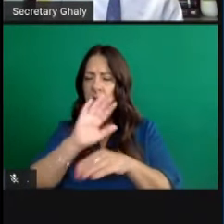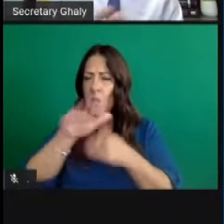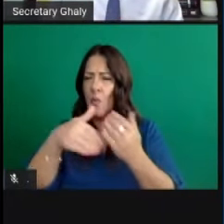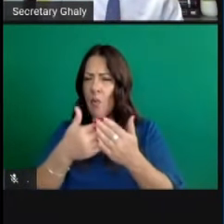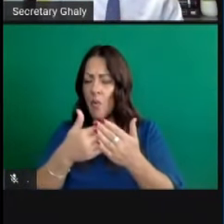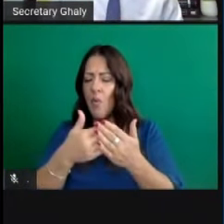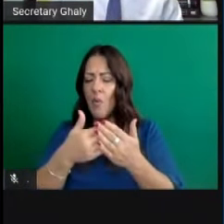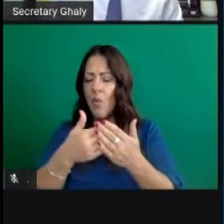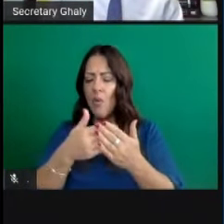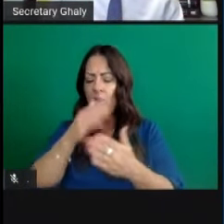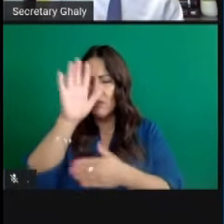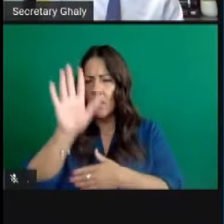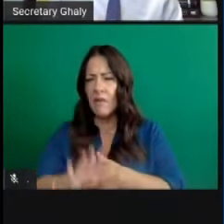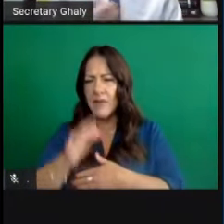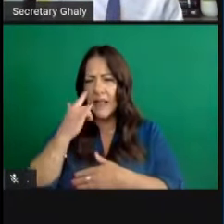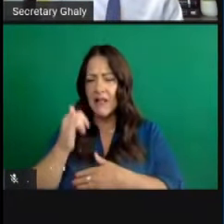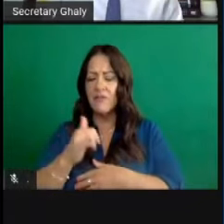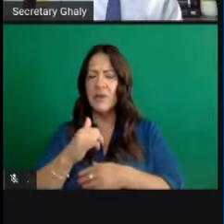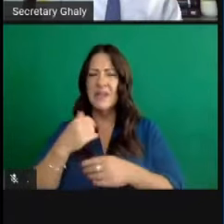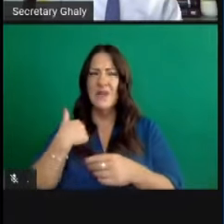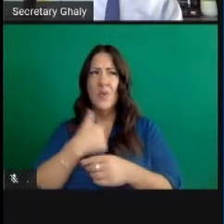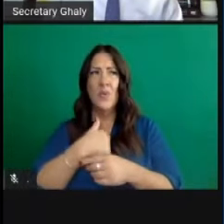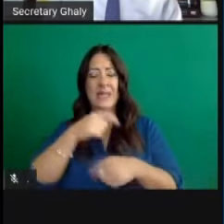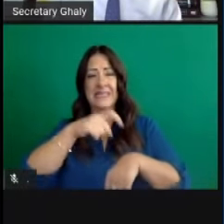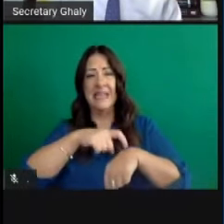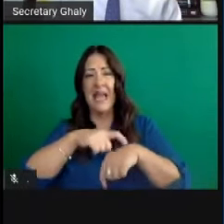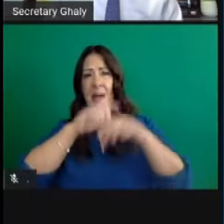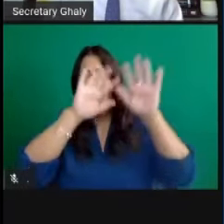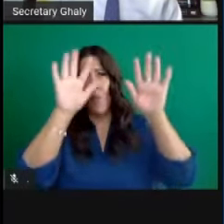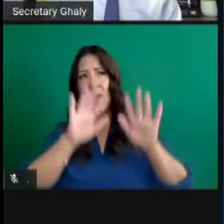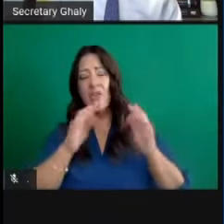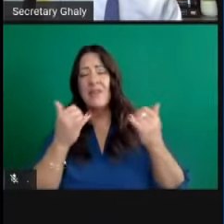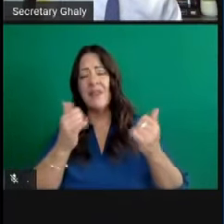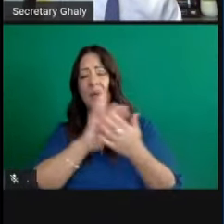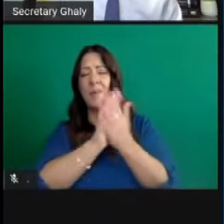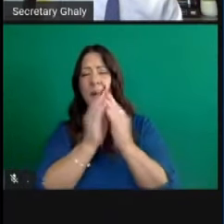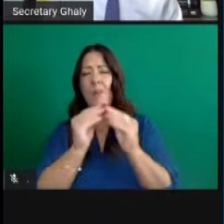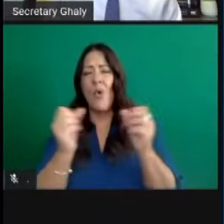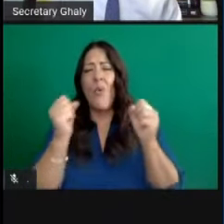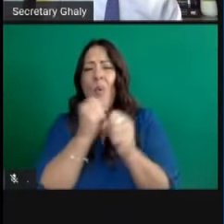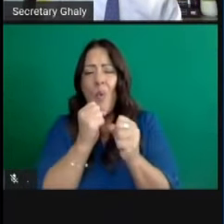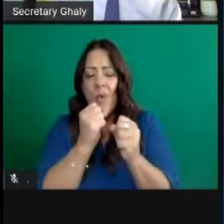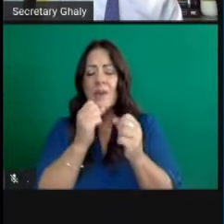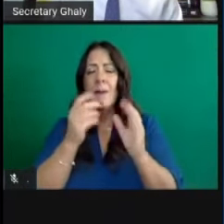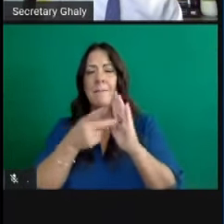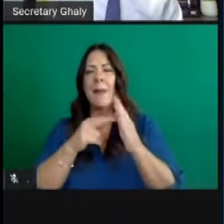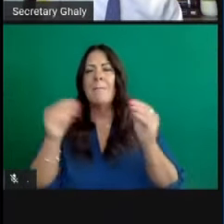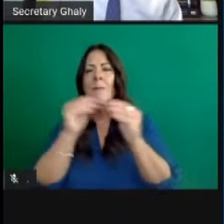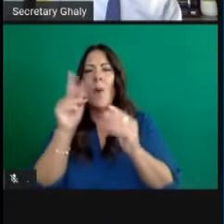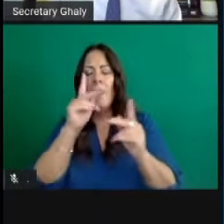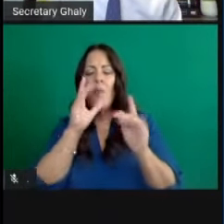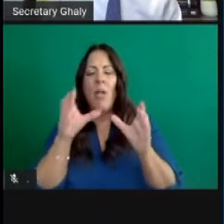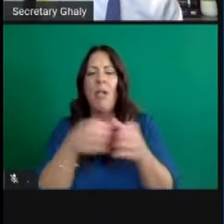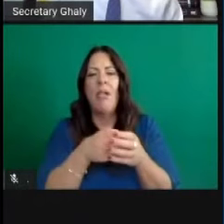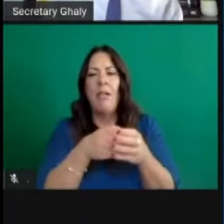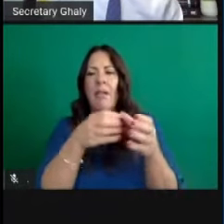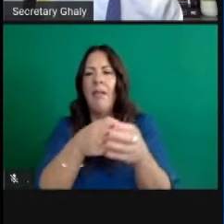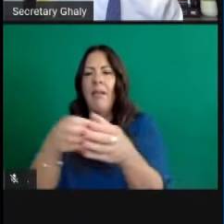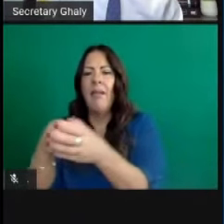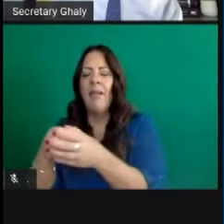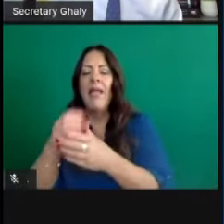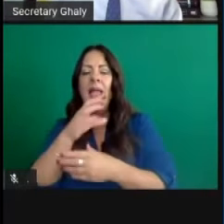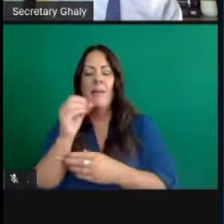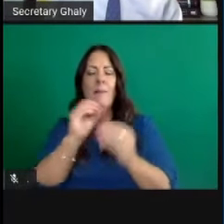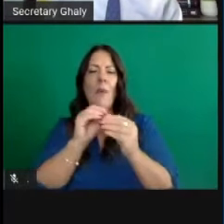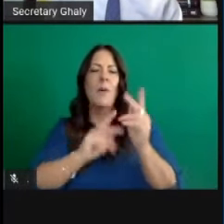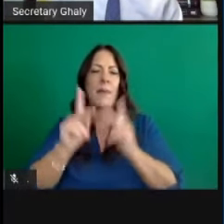weather, shorter days, so more push to move inside, and of course, the upcoming holidays that I know many of us are looking forward